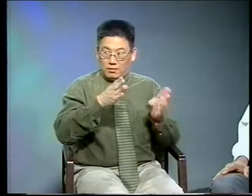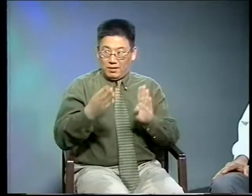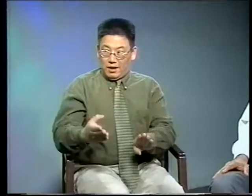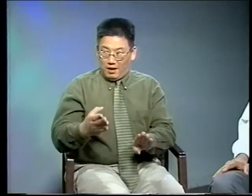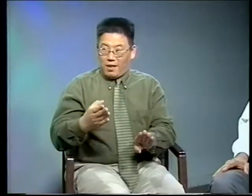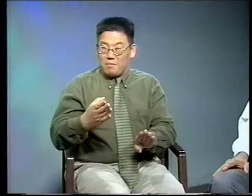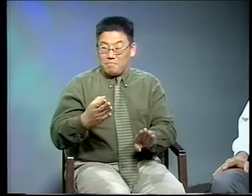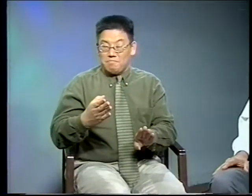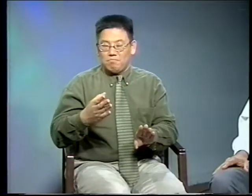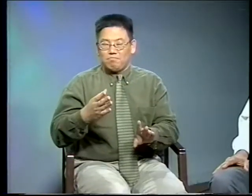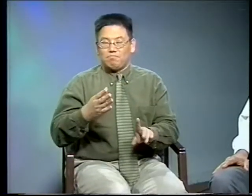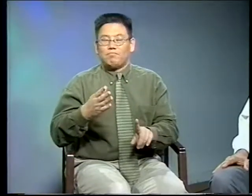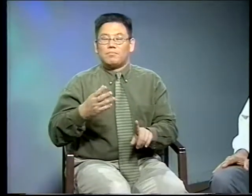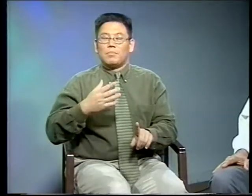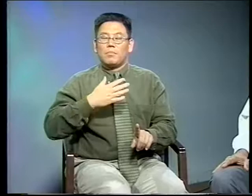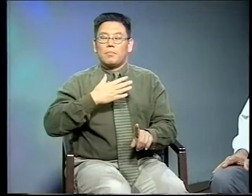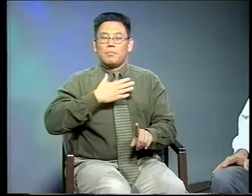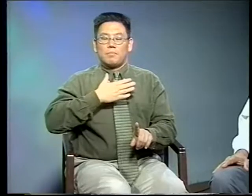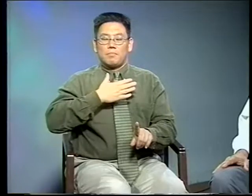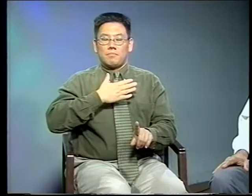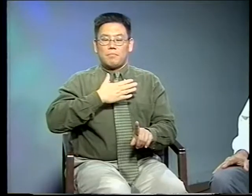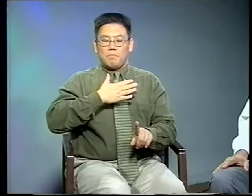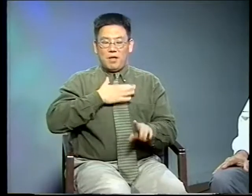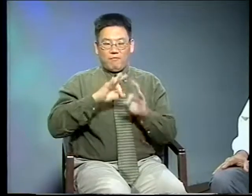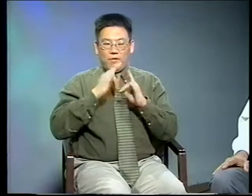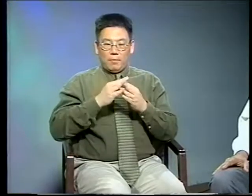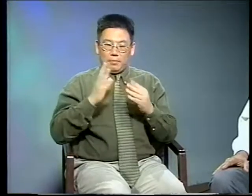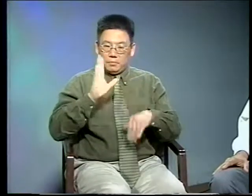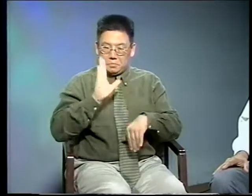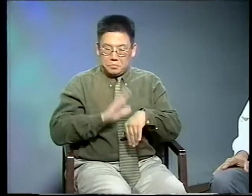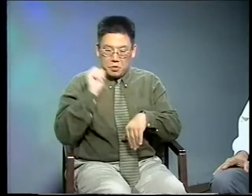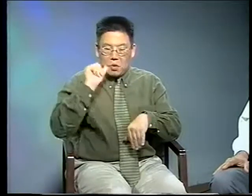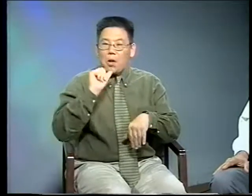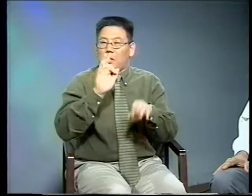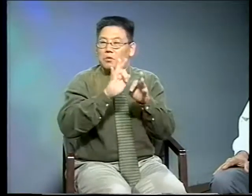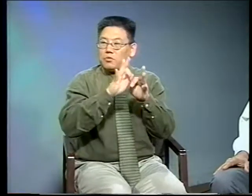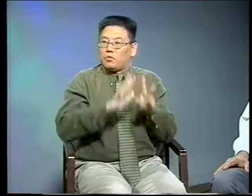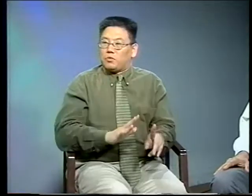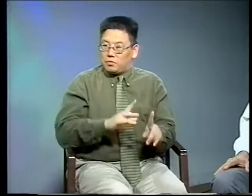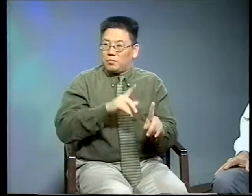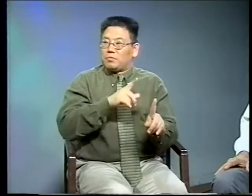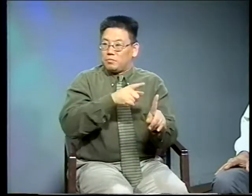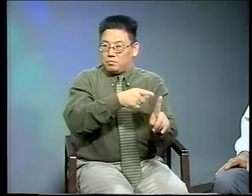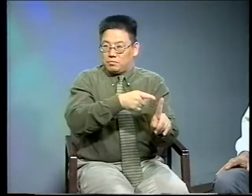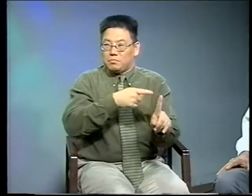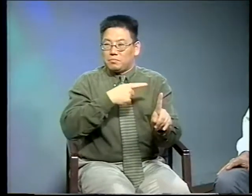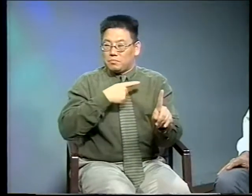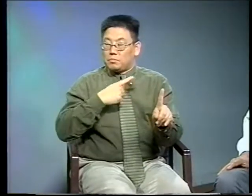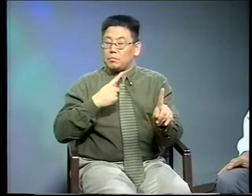Well, it did happen after my grandmother's death that my family called in an interpreter